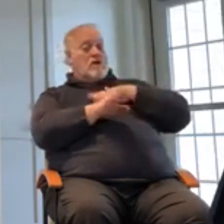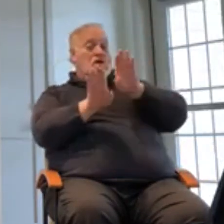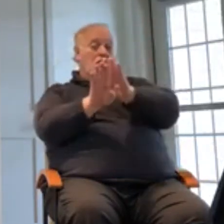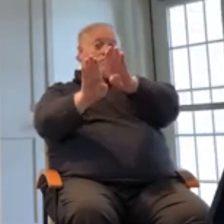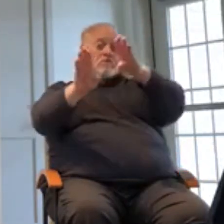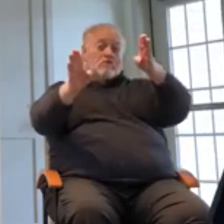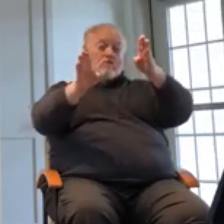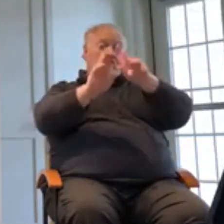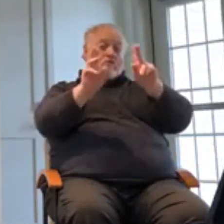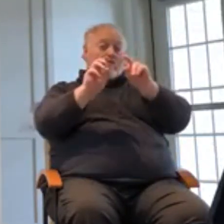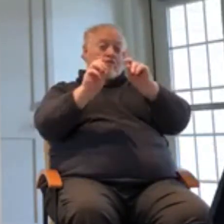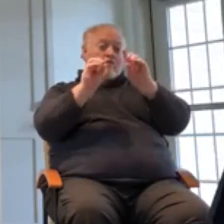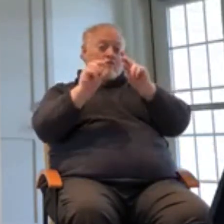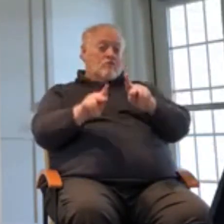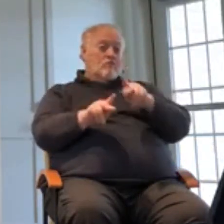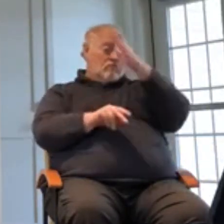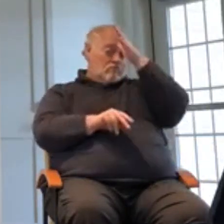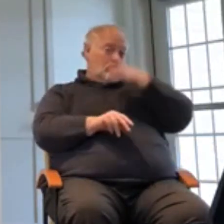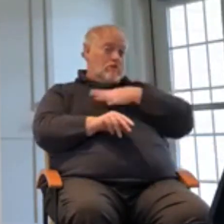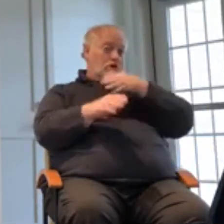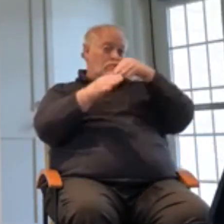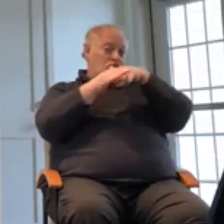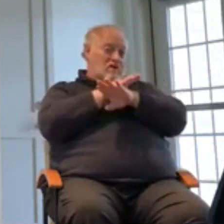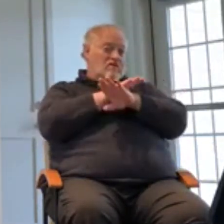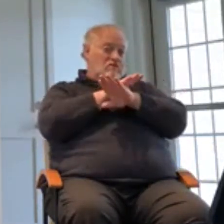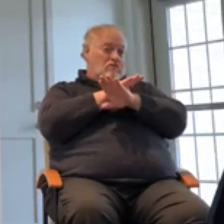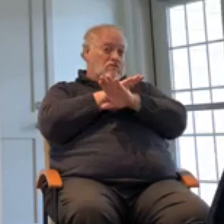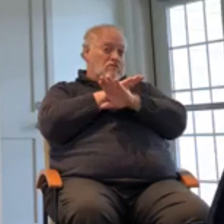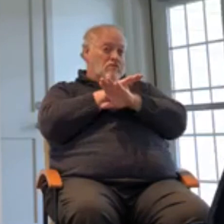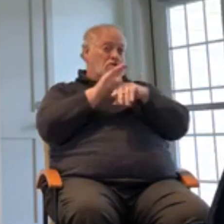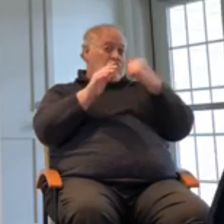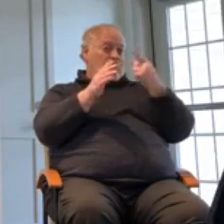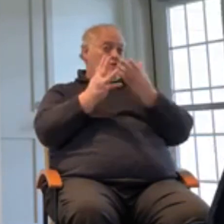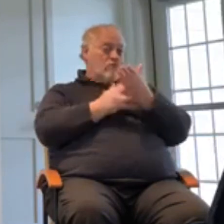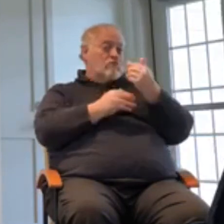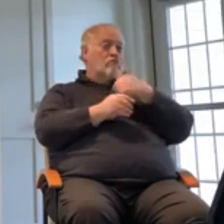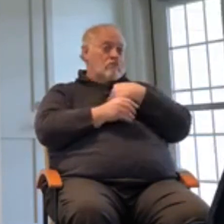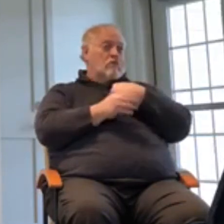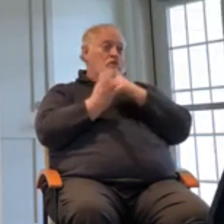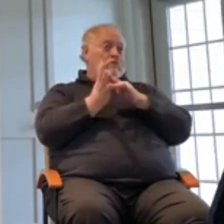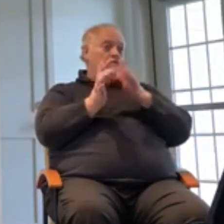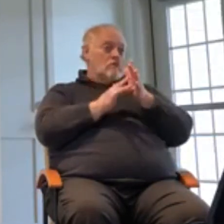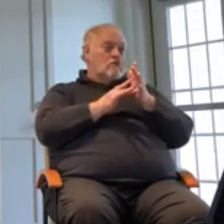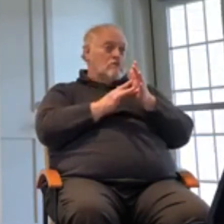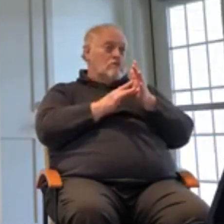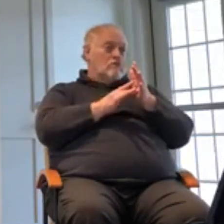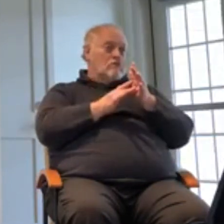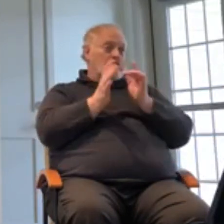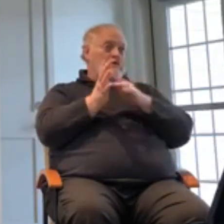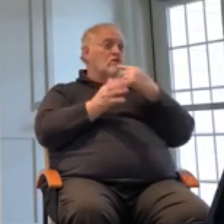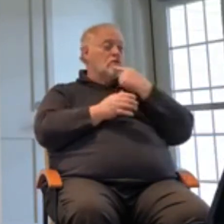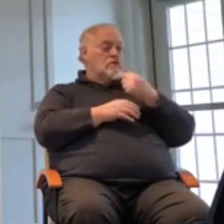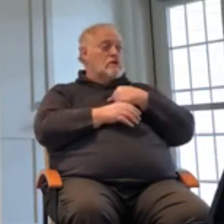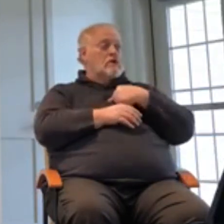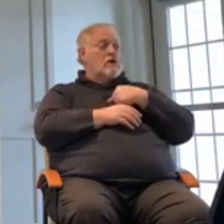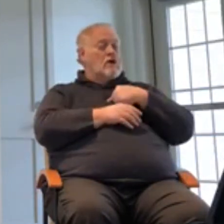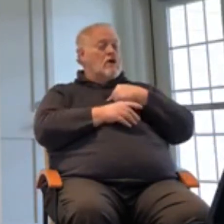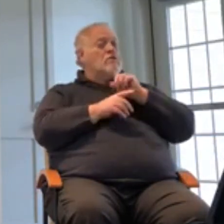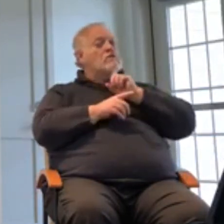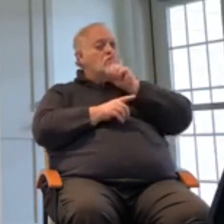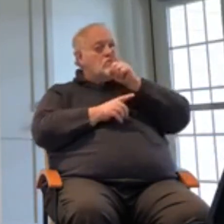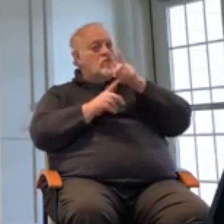man's going to enter in to heaven but by me." Jesus said in John chapter 14, "I am the way, the truth, the